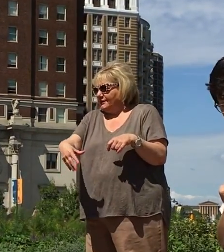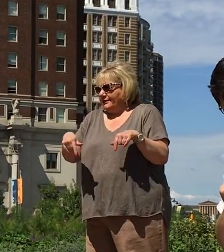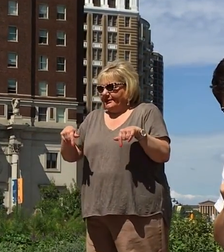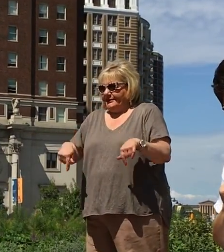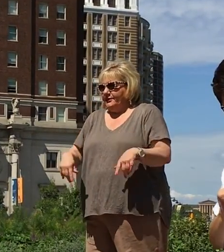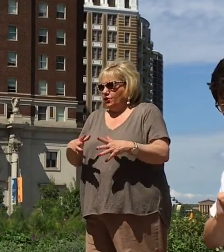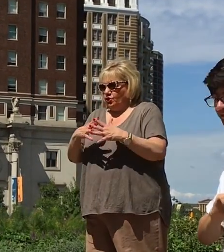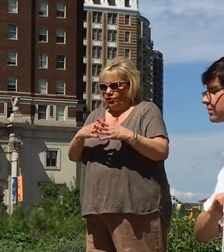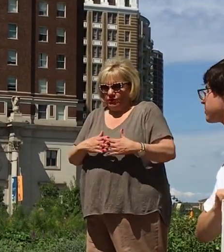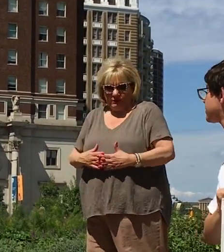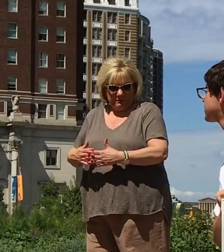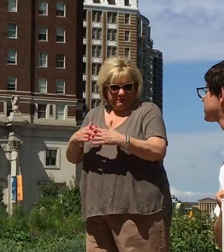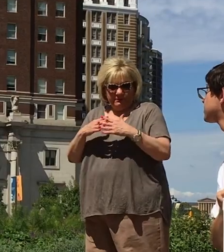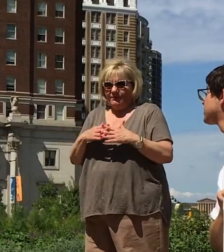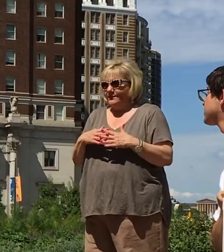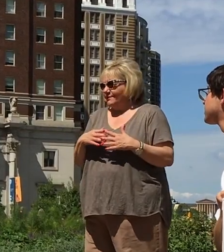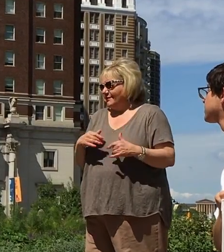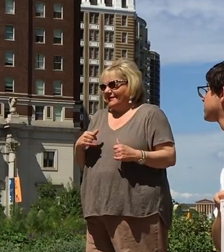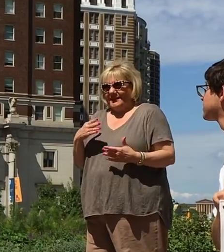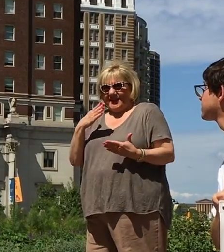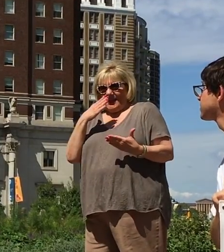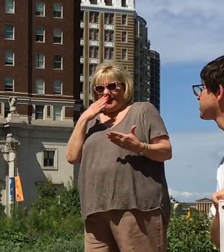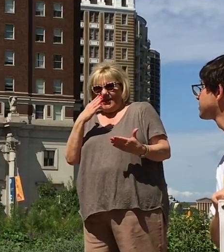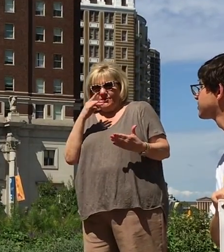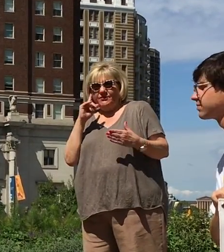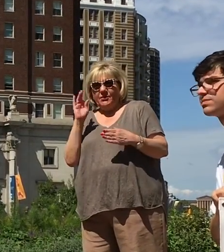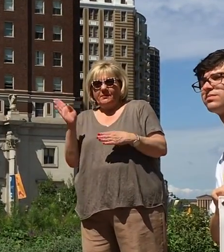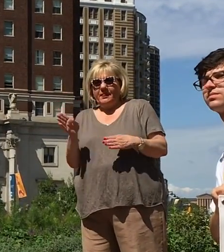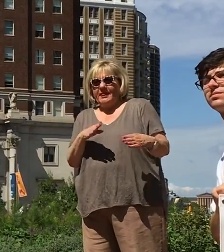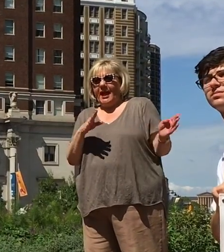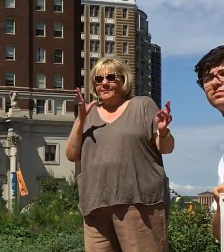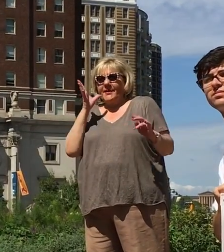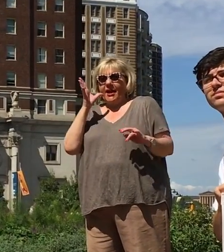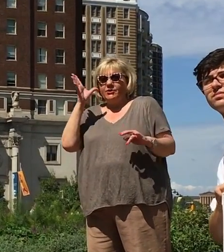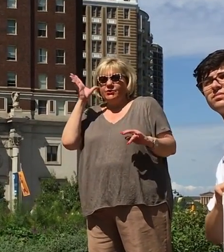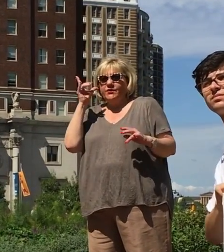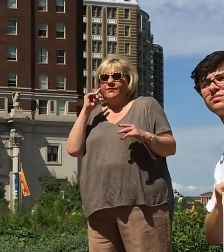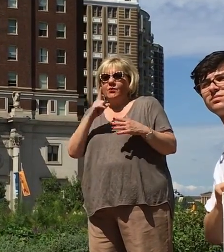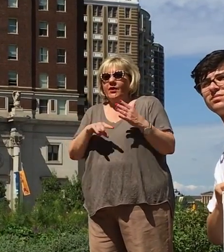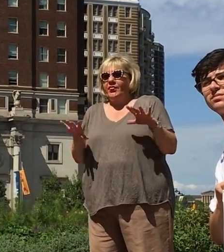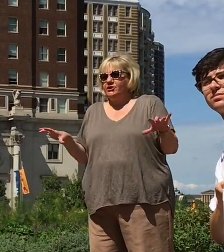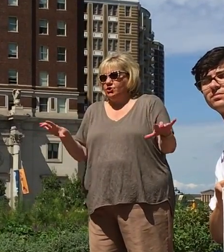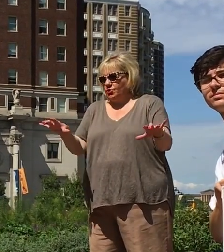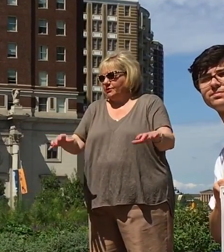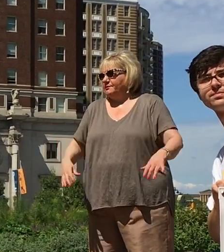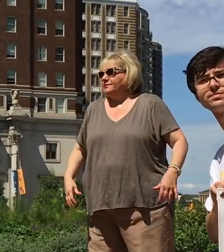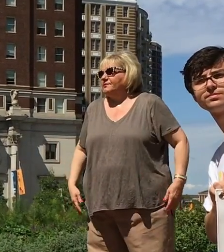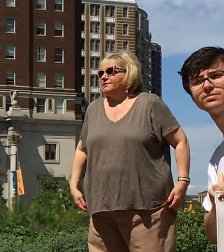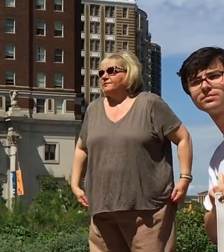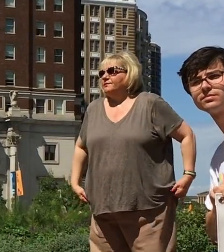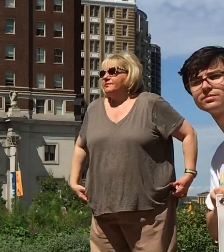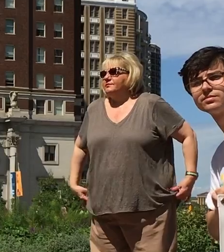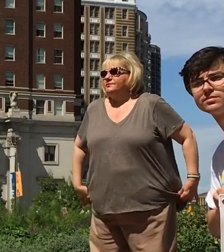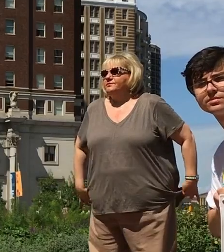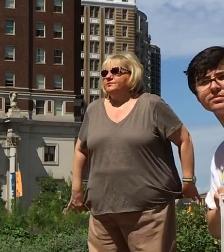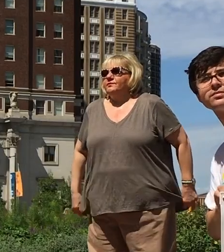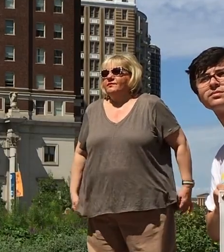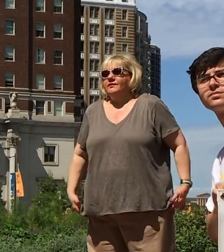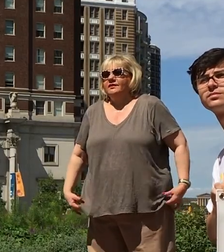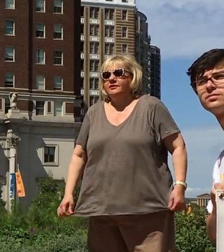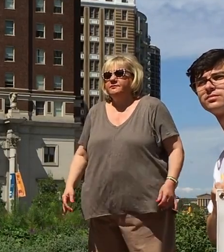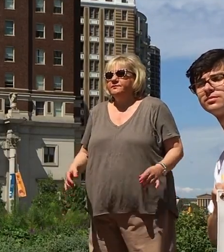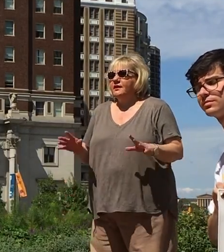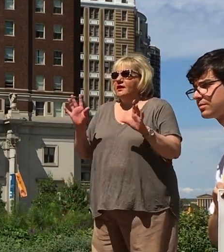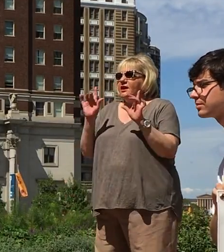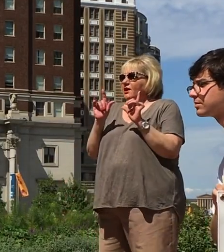States. And thank you, Planned Parenthood, for all you do. Now, globally, I was just